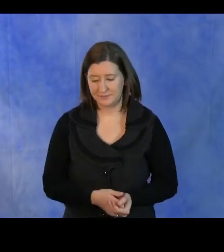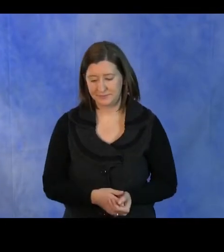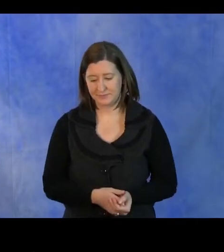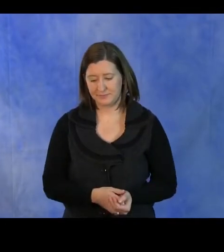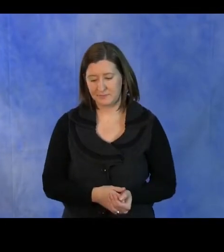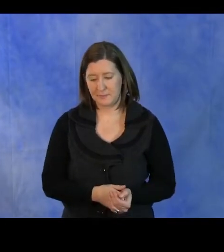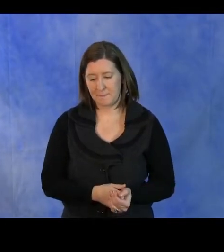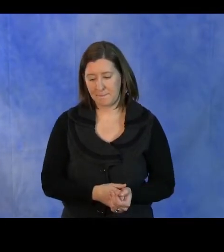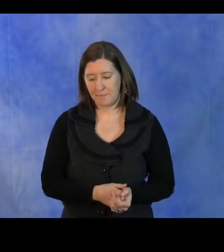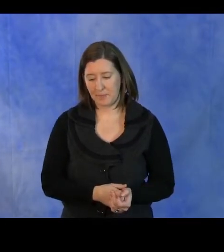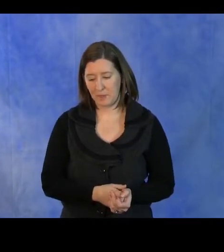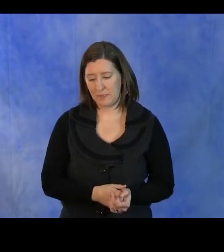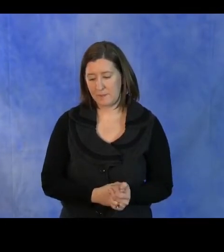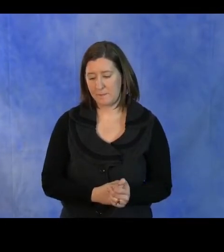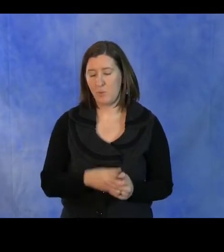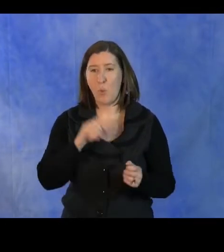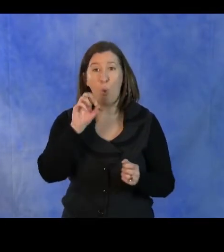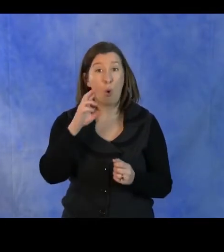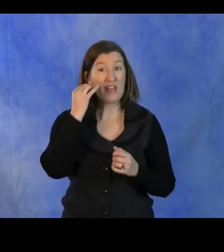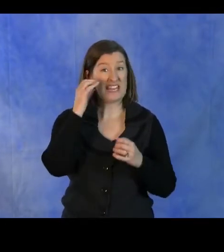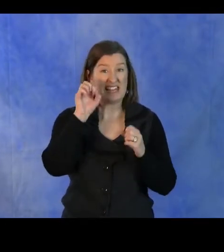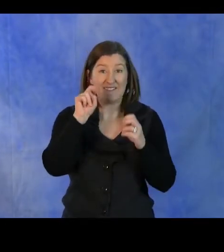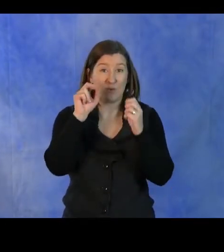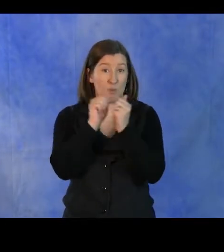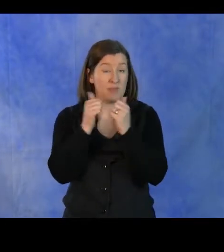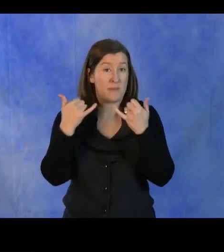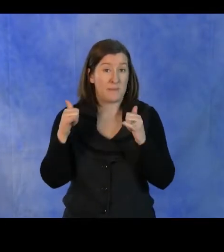discussion in class.